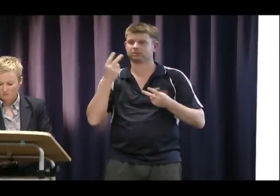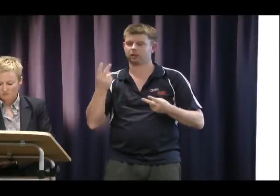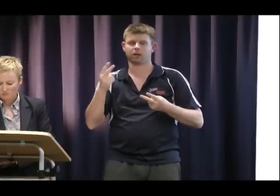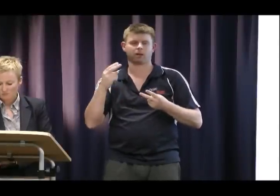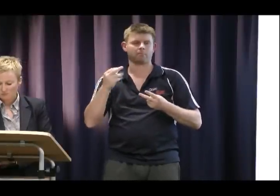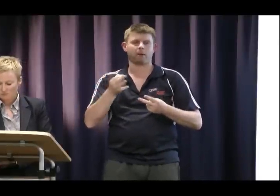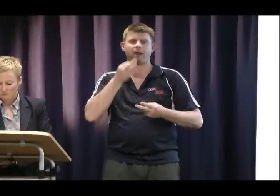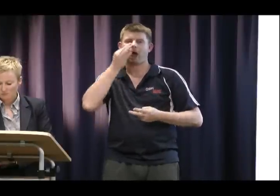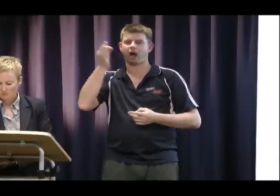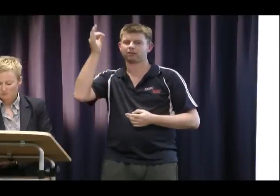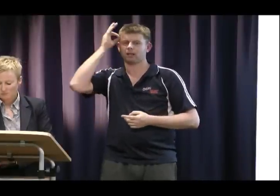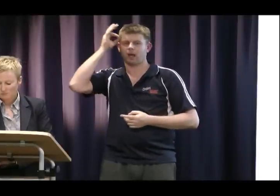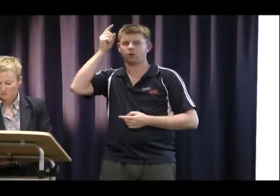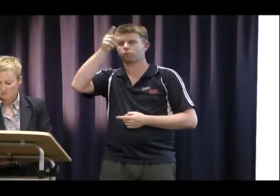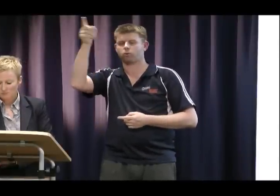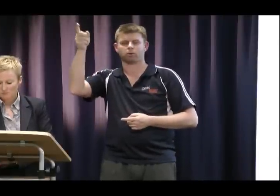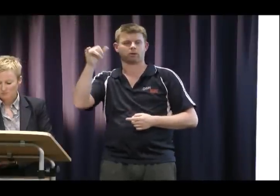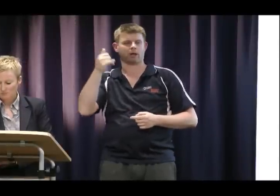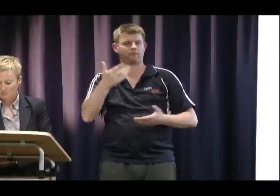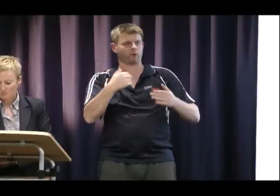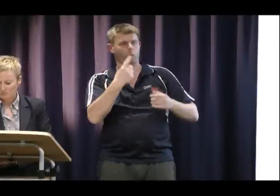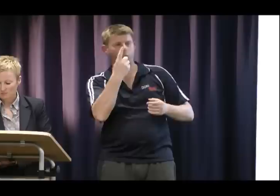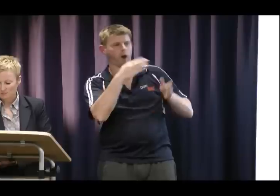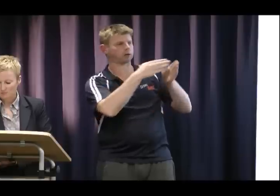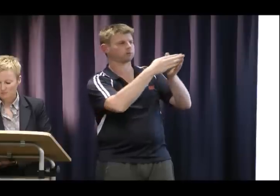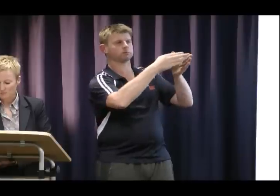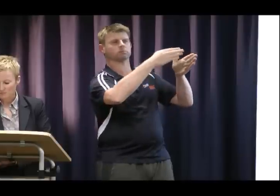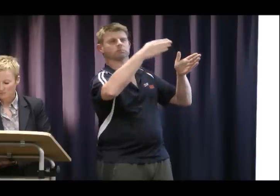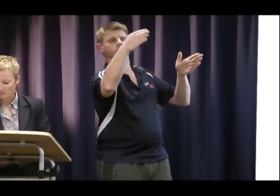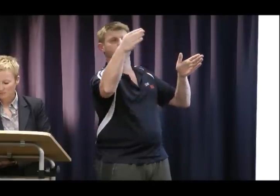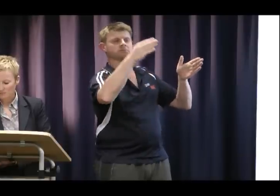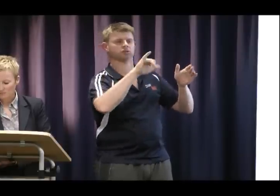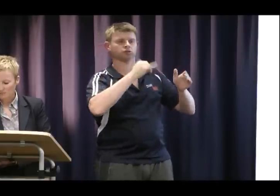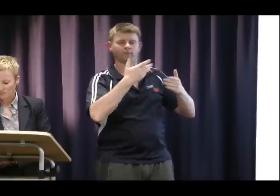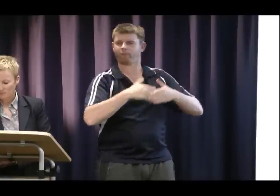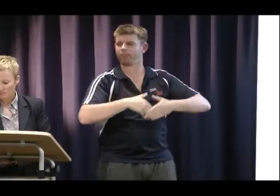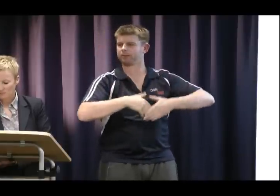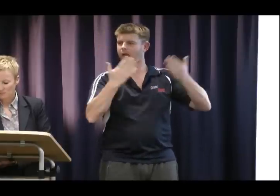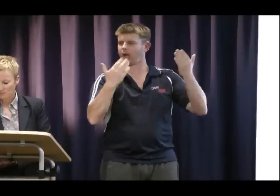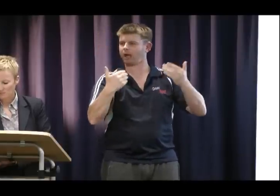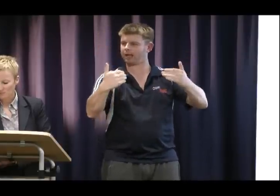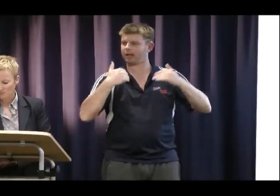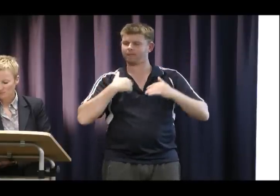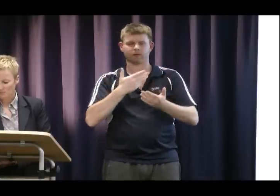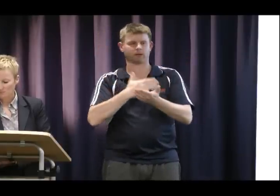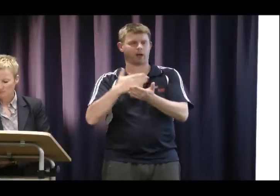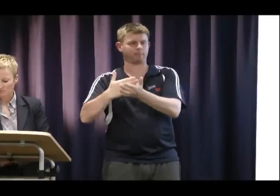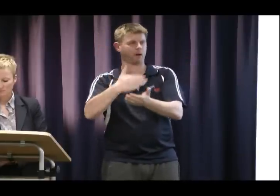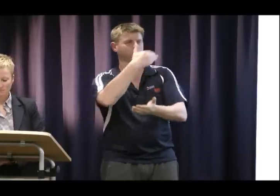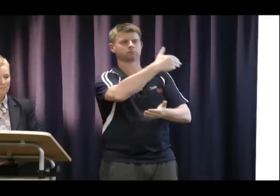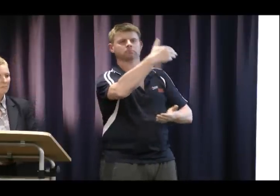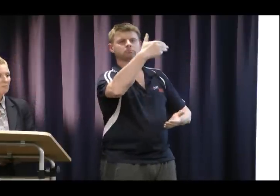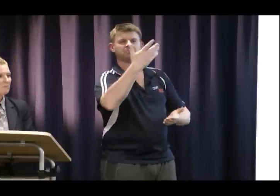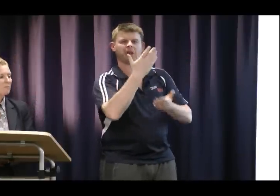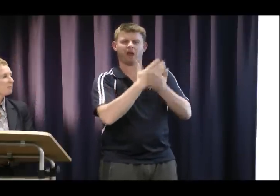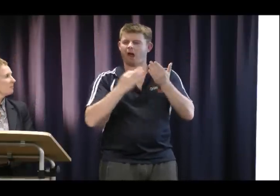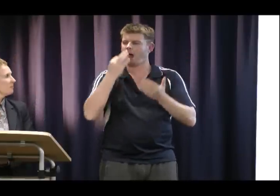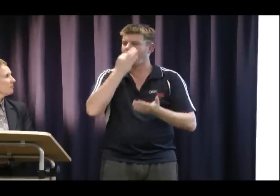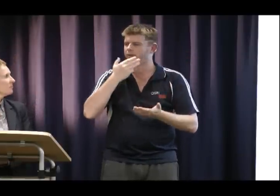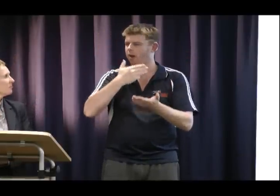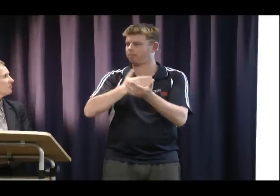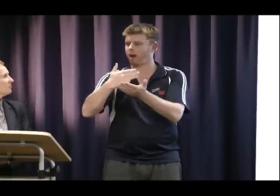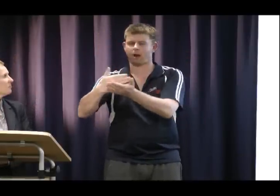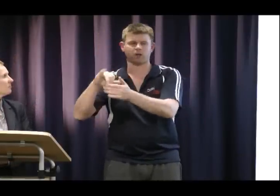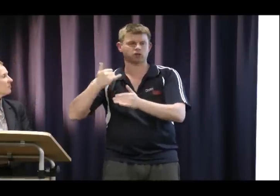So that might be an option. Secondly, we could ask council perhaps to give us some parking bays for the day,